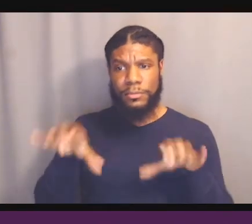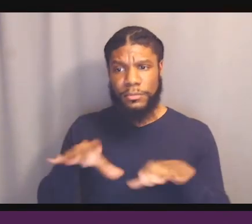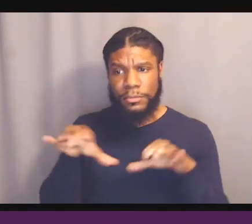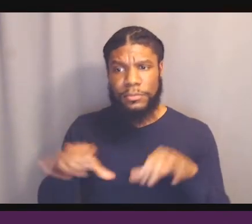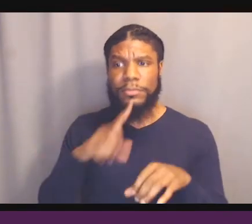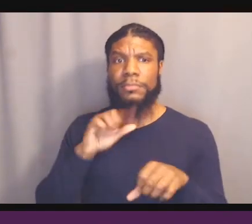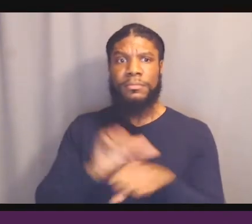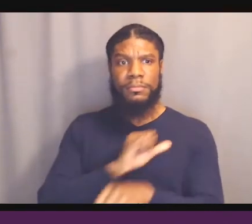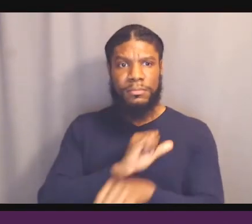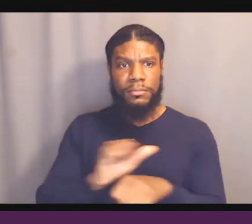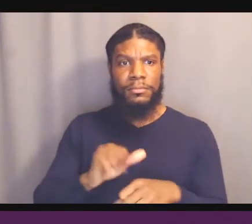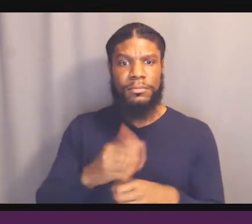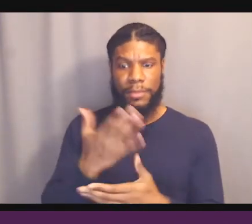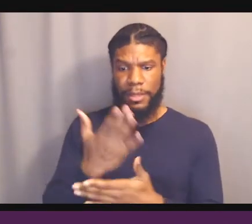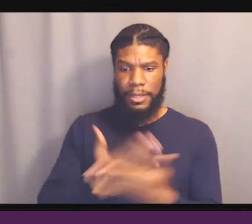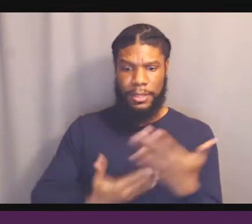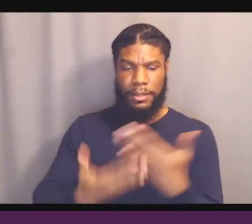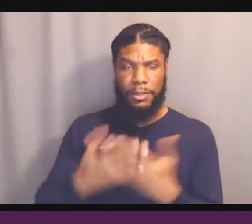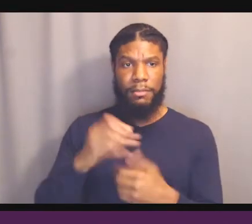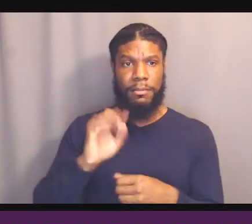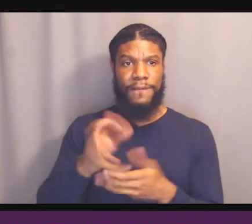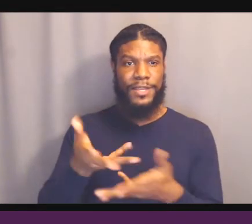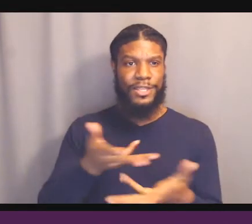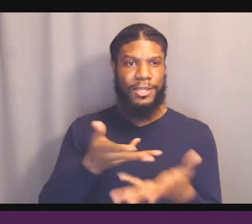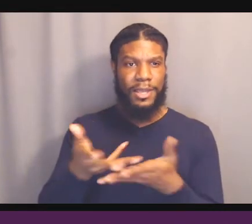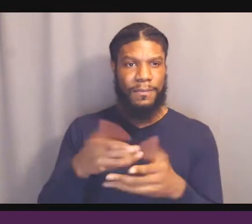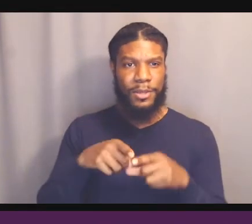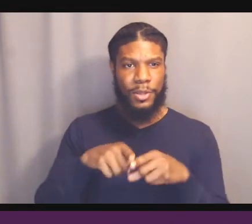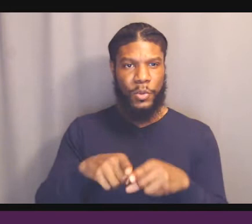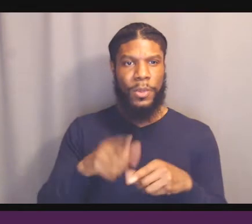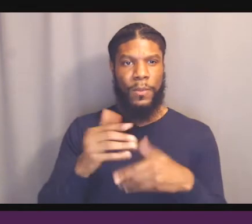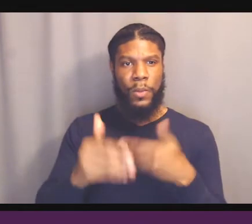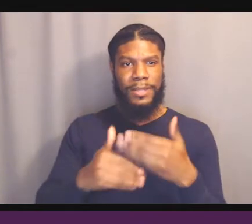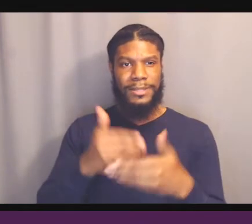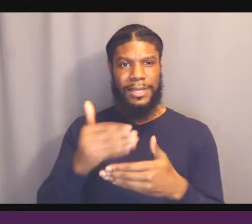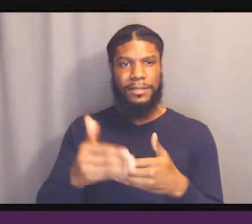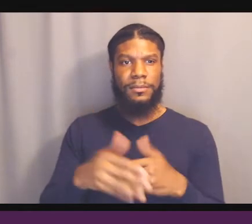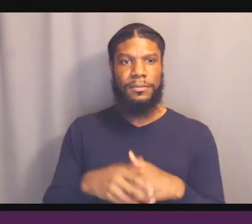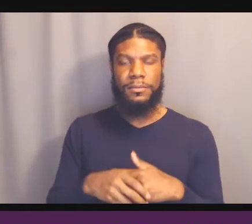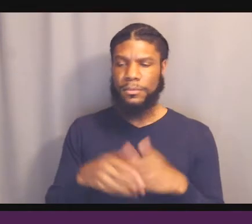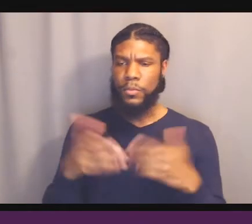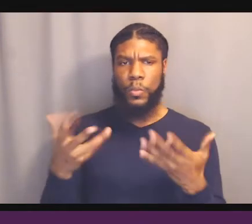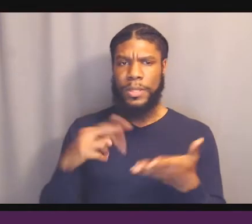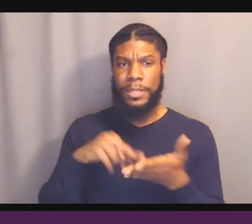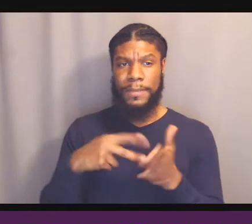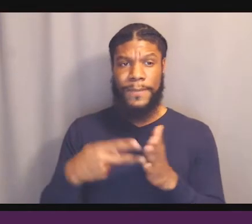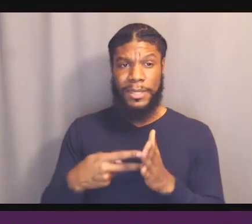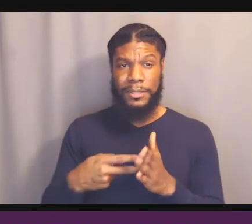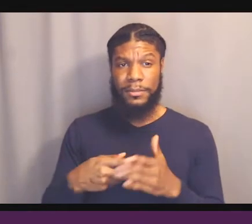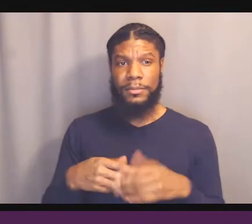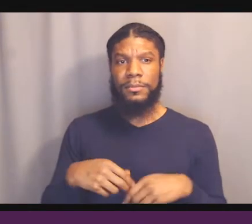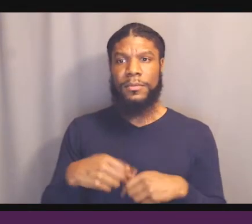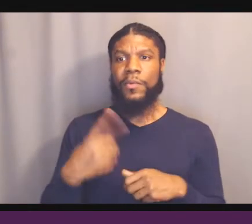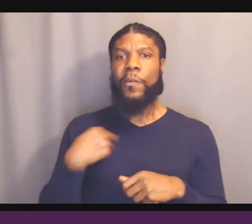of engagement in the process. In other words, we must hold the